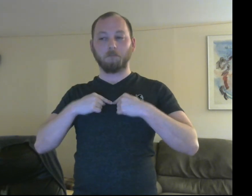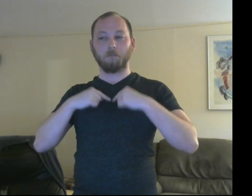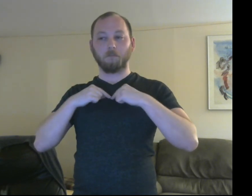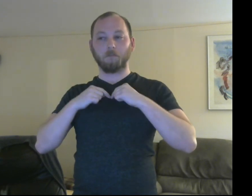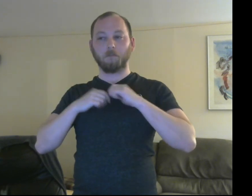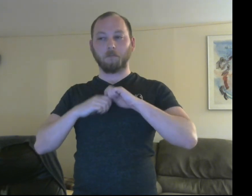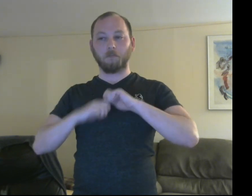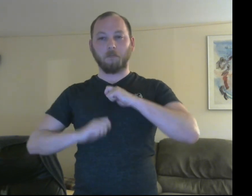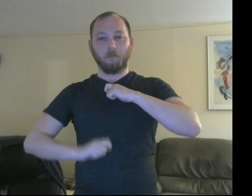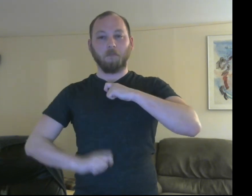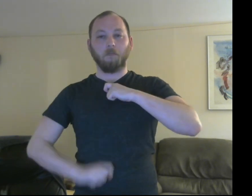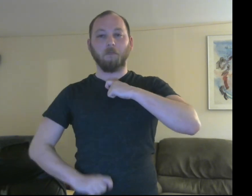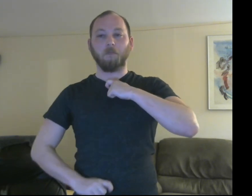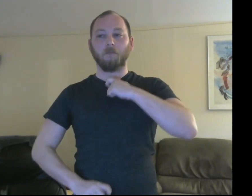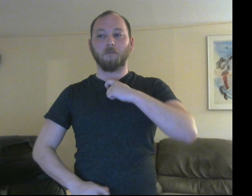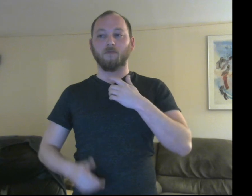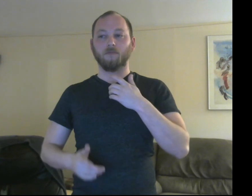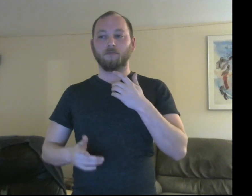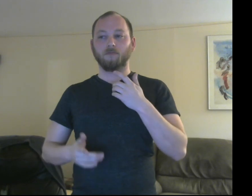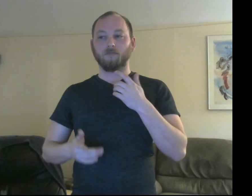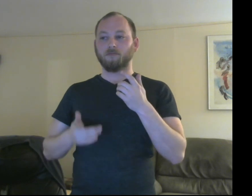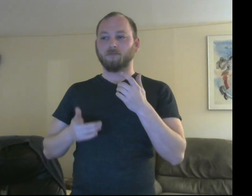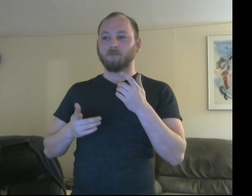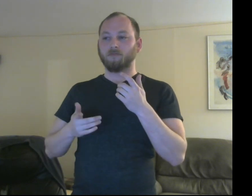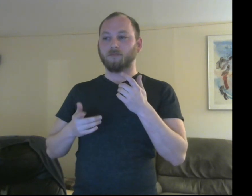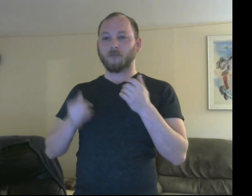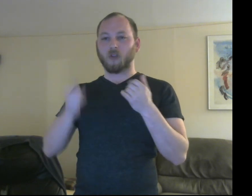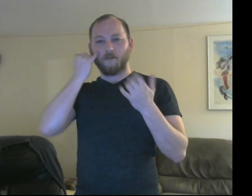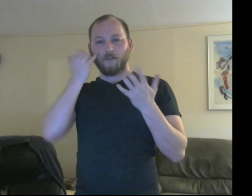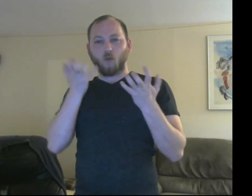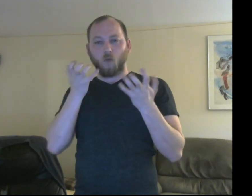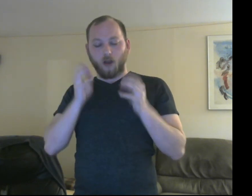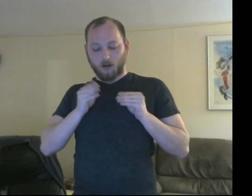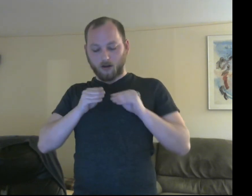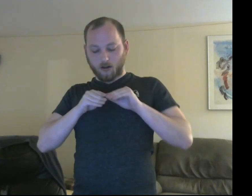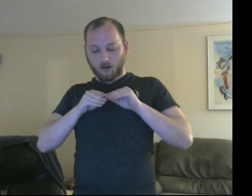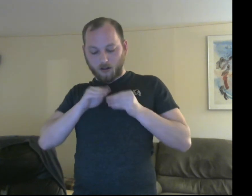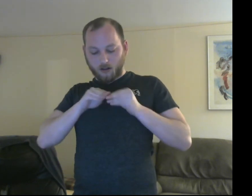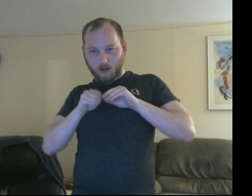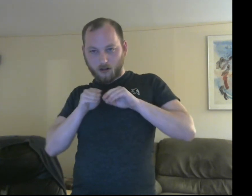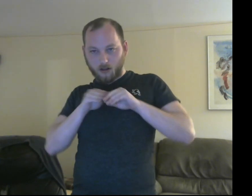Depending on how you want the creases, you can always adjust at this point. I like to just have it nice and round like that.